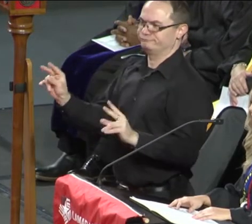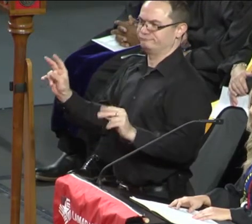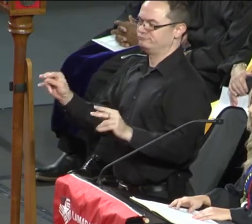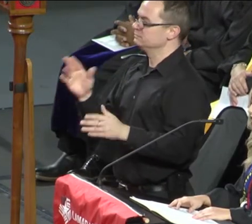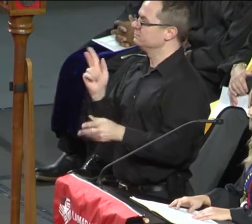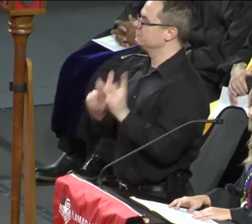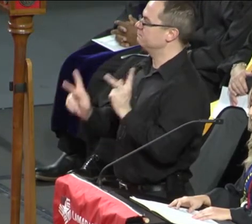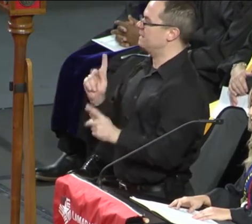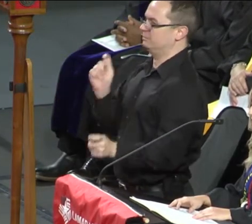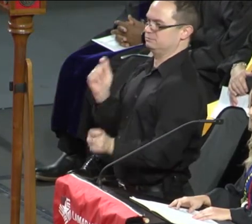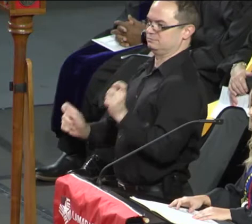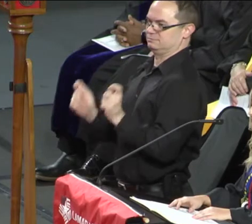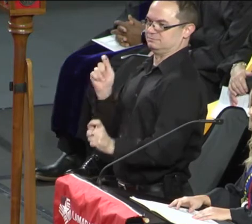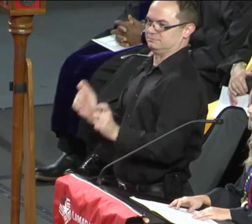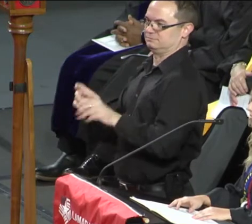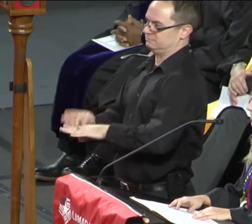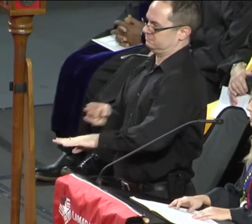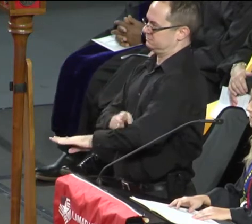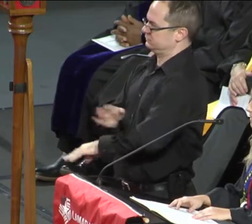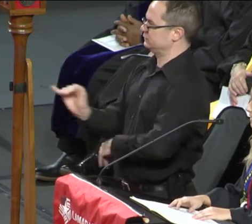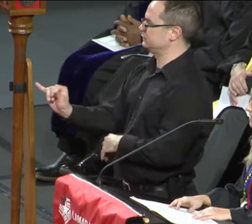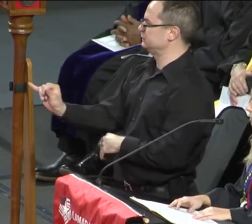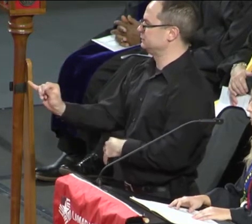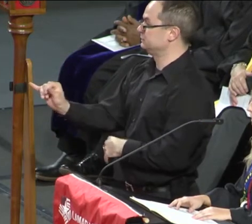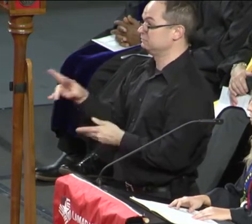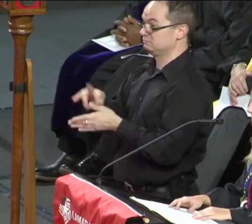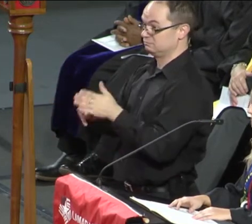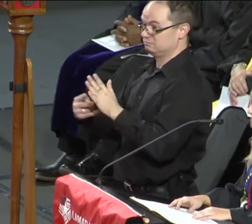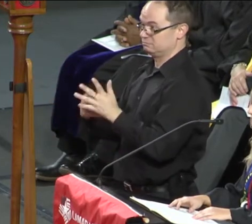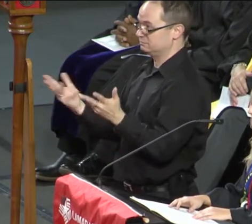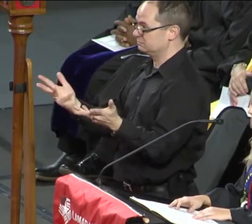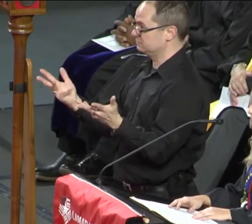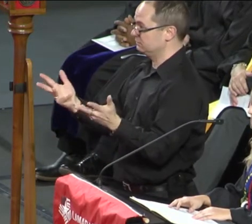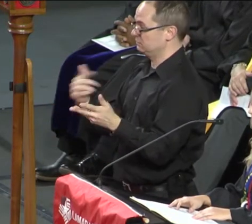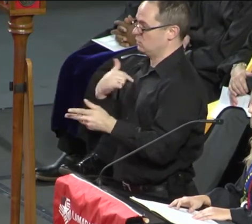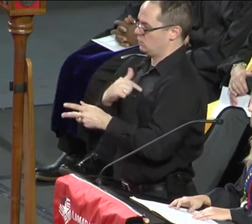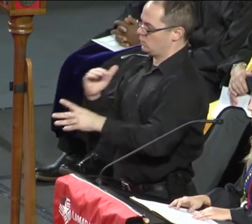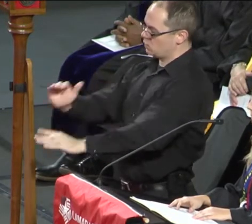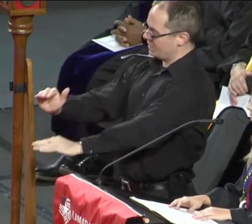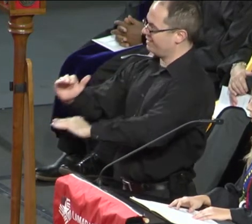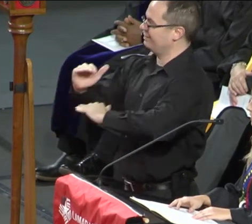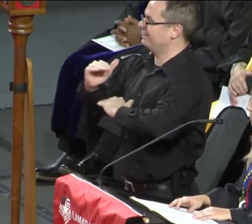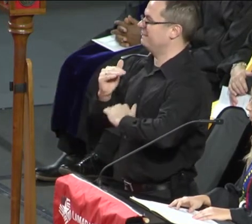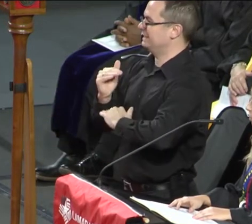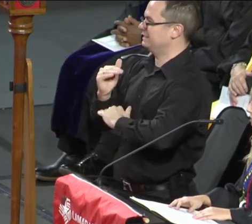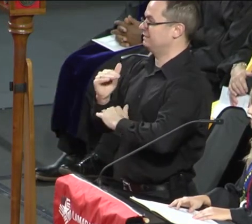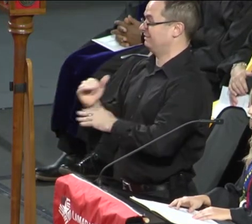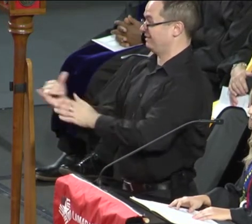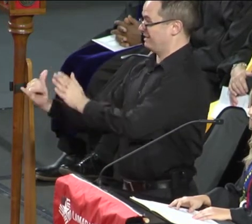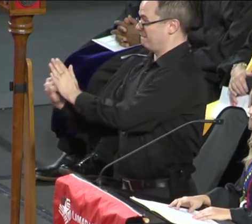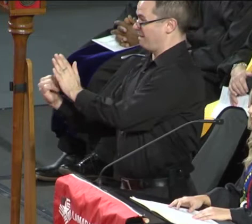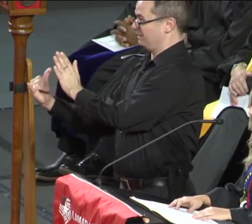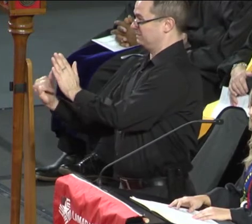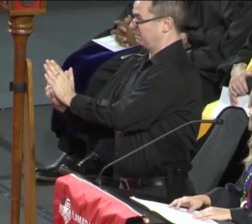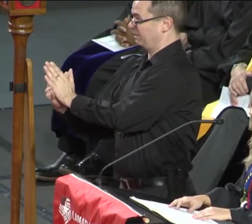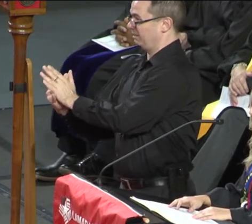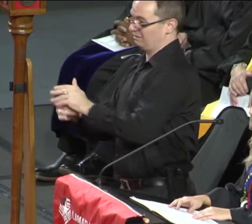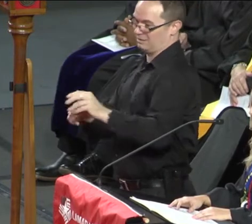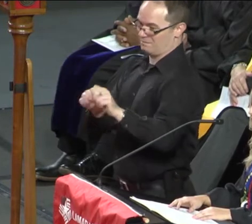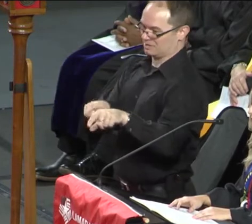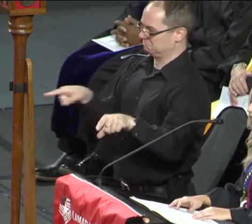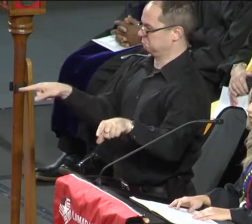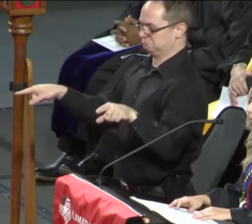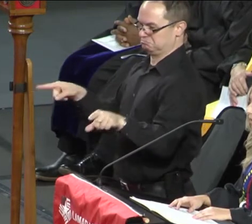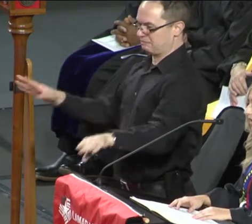grow and change. This means that we are not limited by either the impossible or the